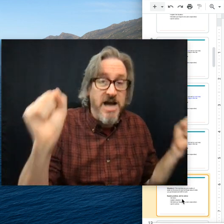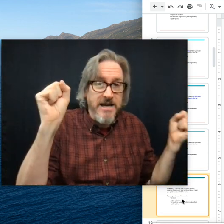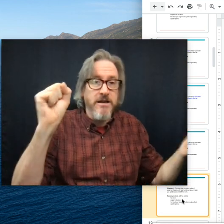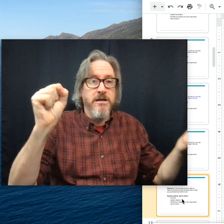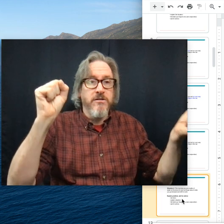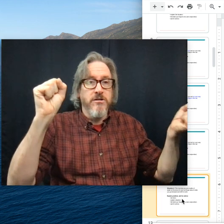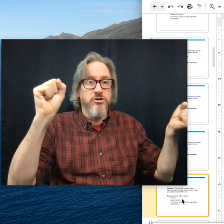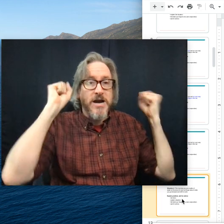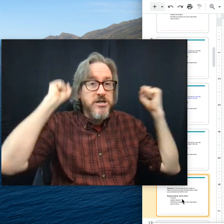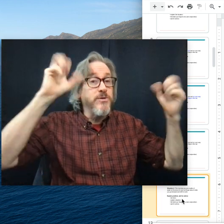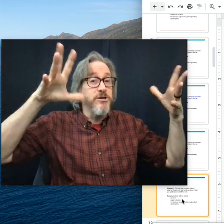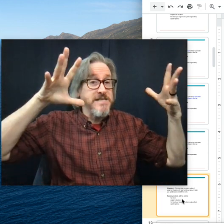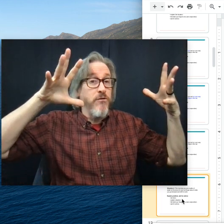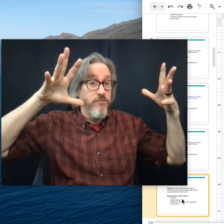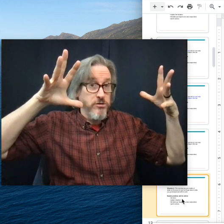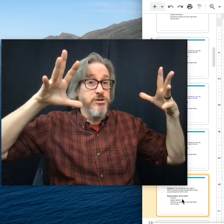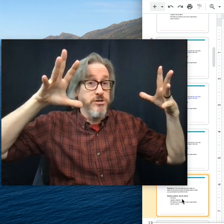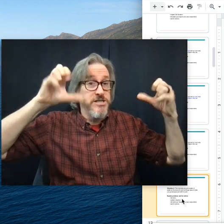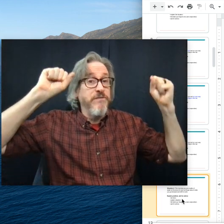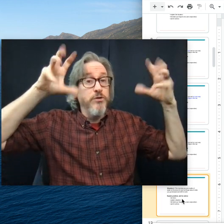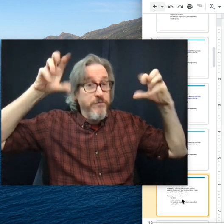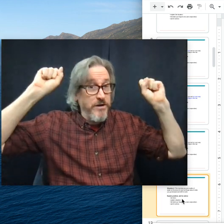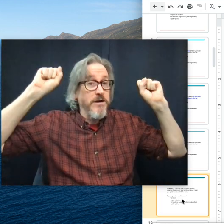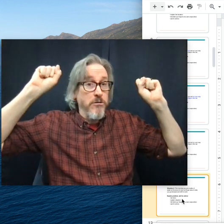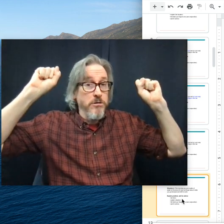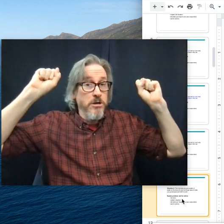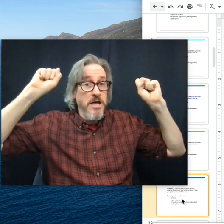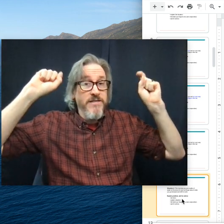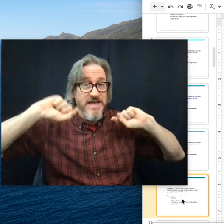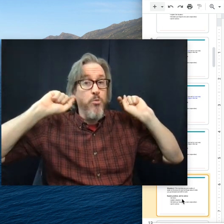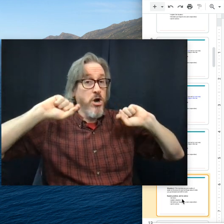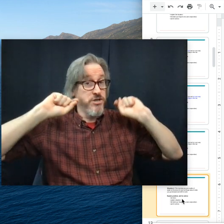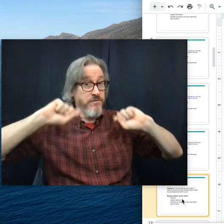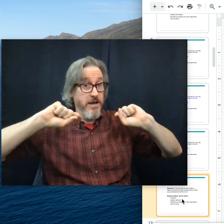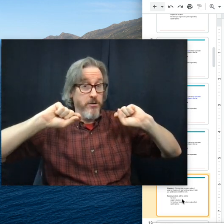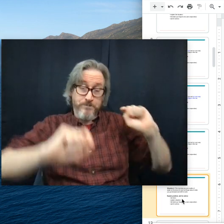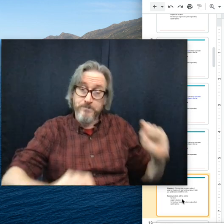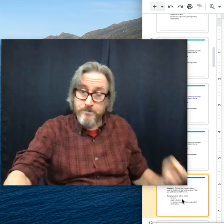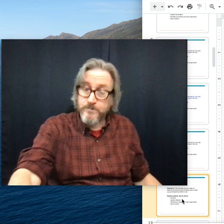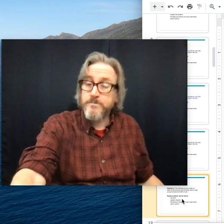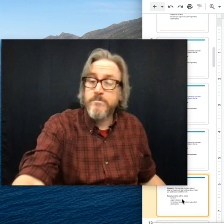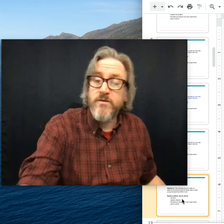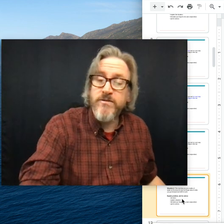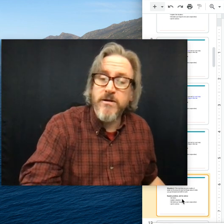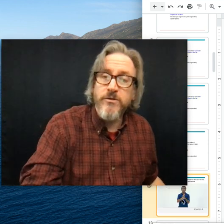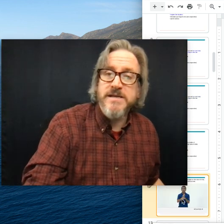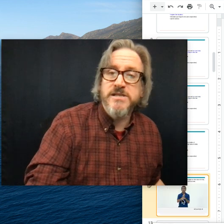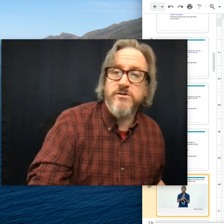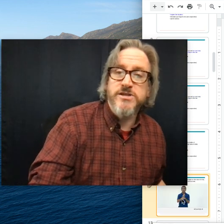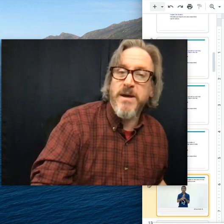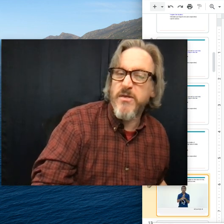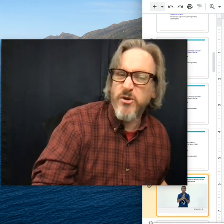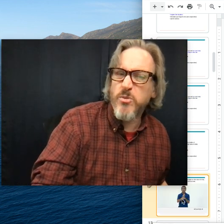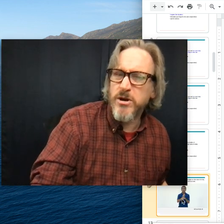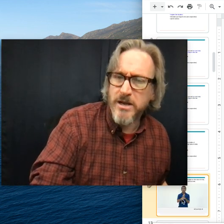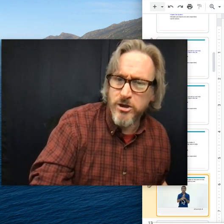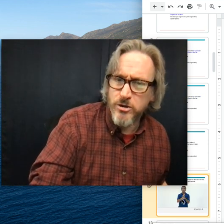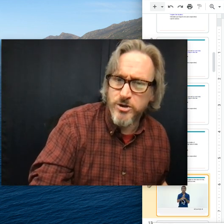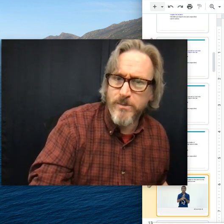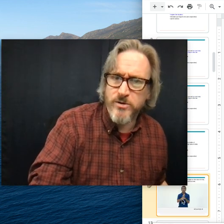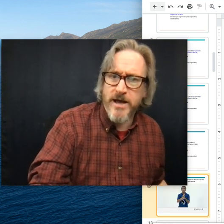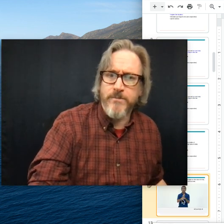So try to do it yourself first. See if you can figure it out. Then watch the video. Figure out the pieces first. And by the third